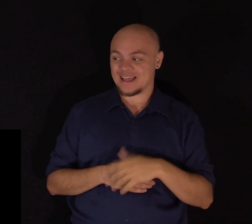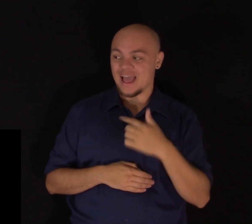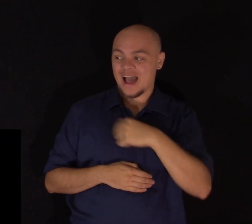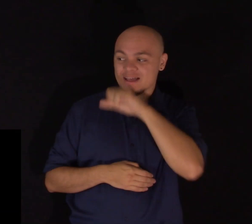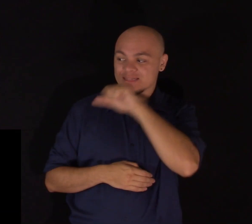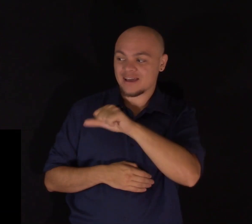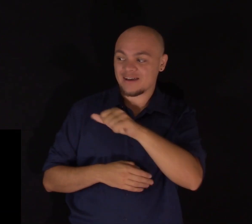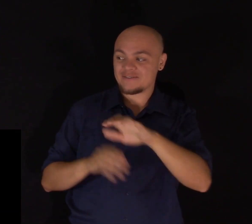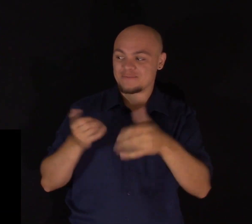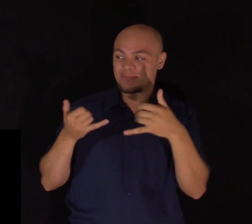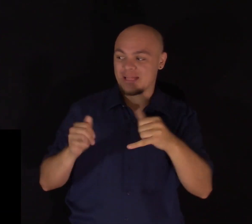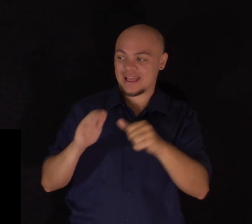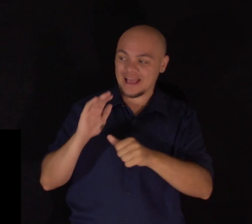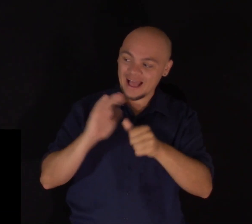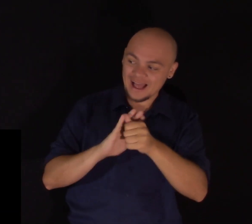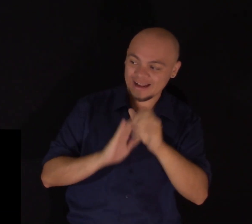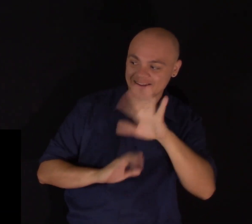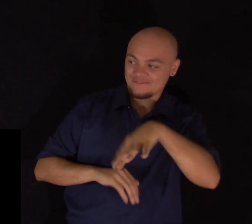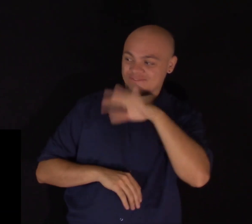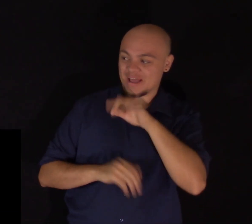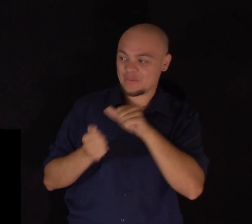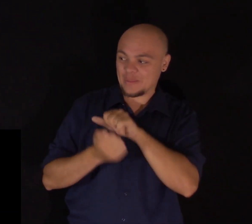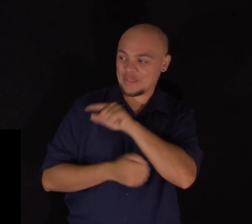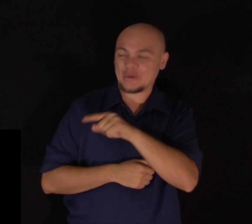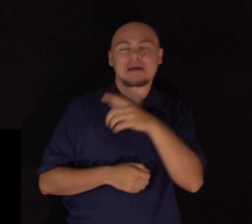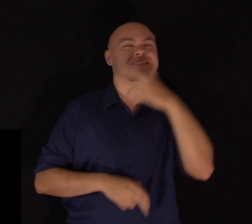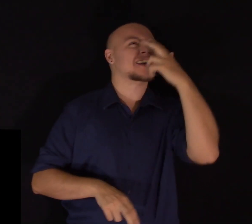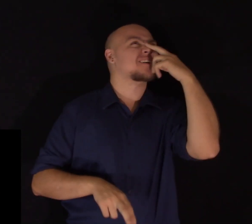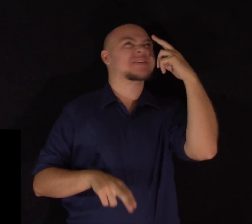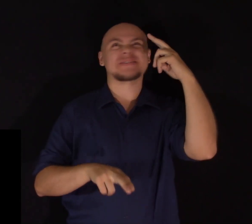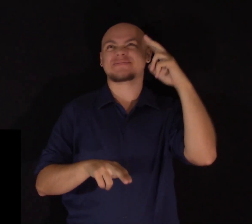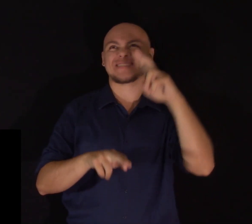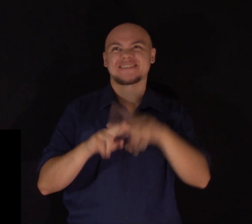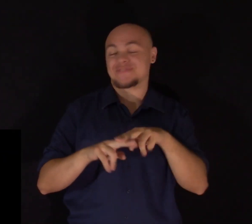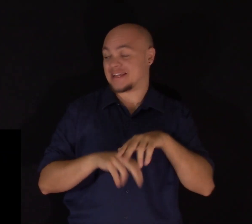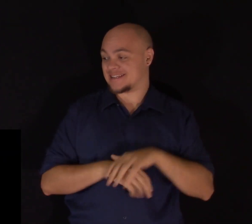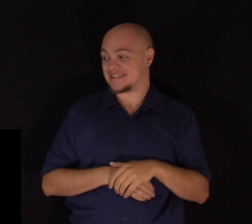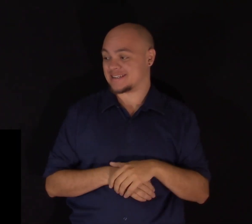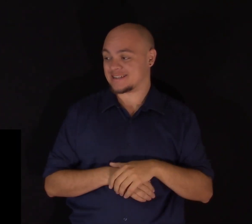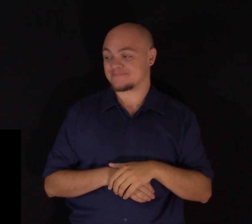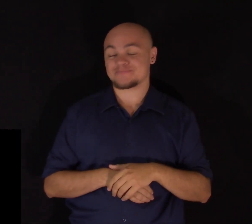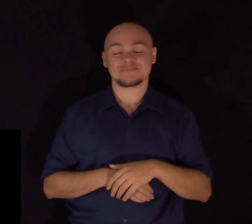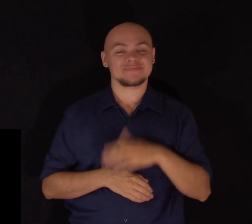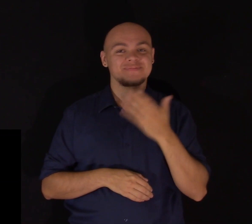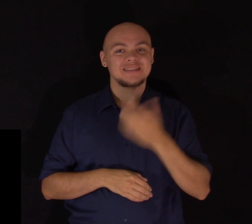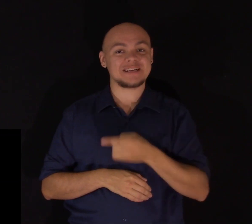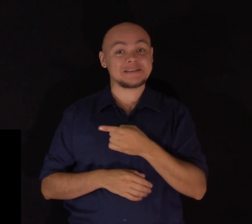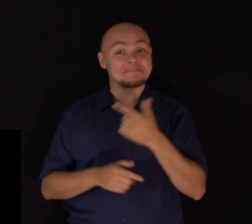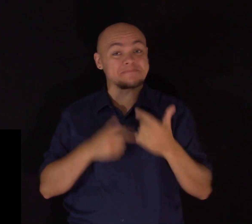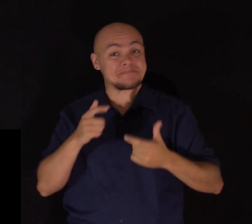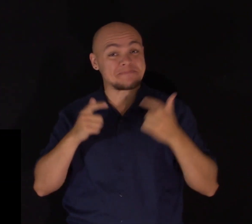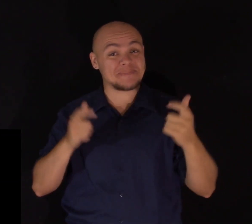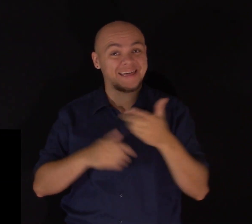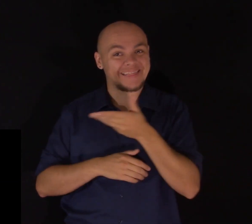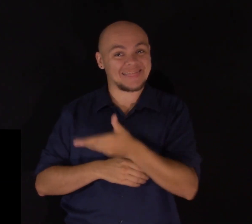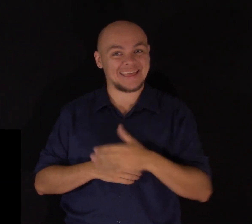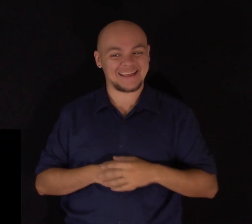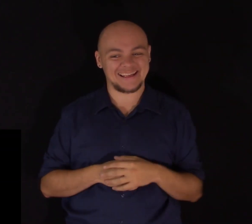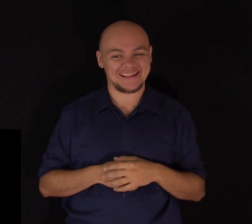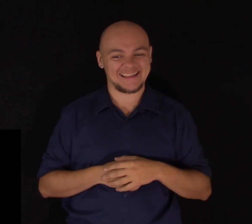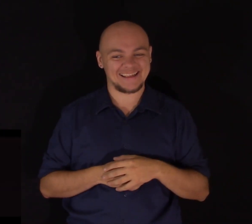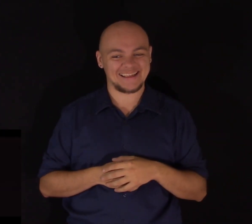playing hide and seek with you. It's so much fun. Oh my gosh, you big old thing, you.